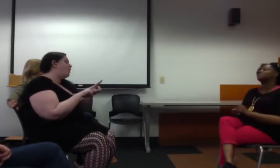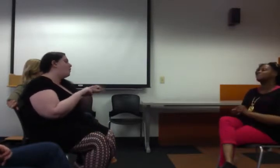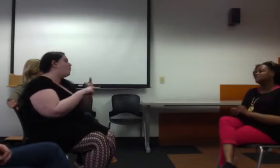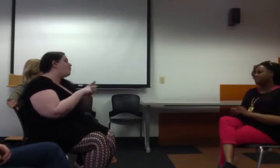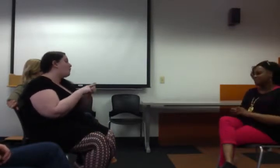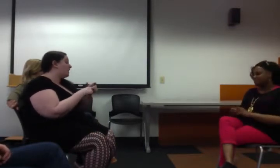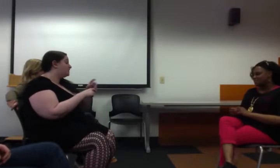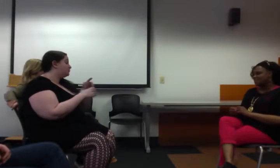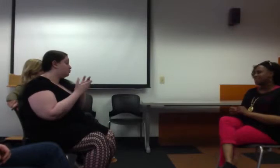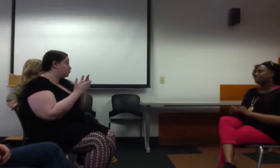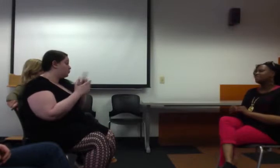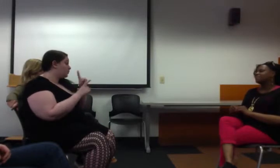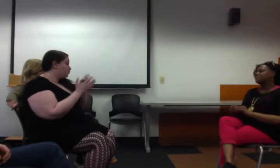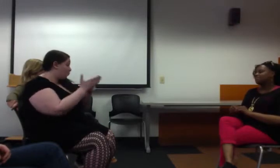interpreter.